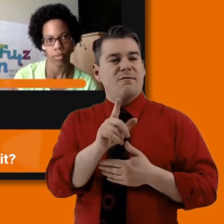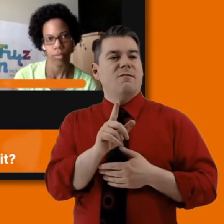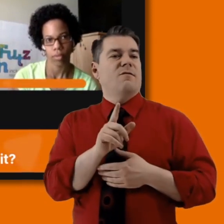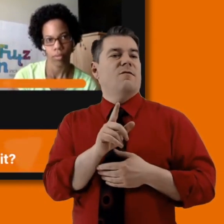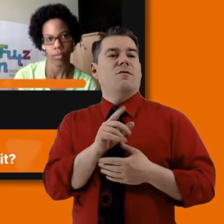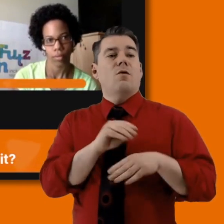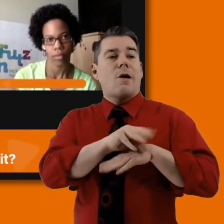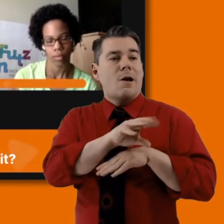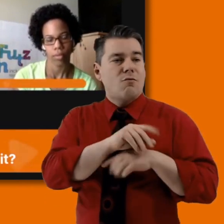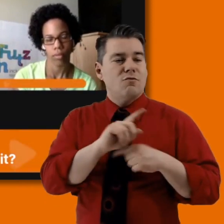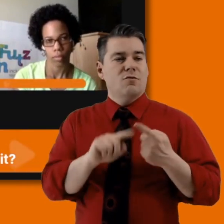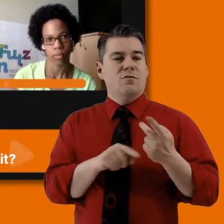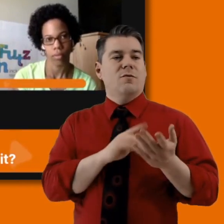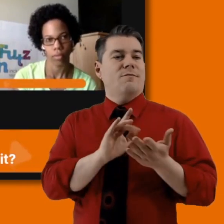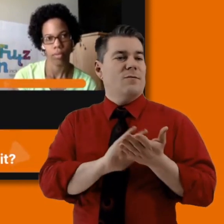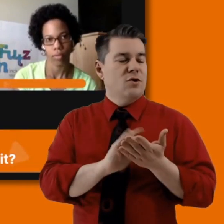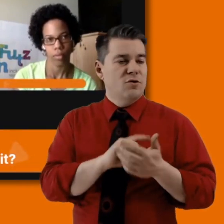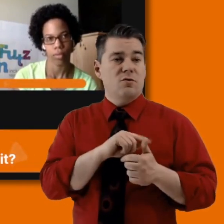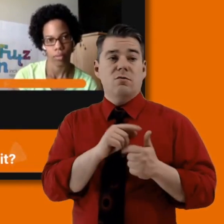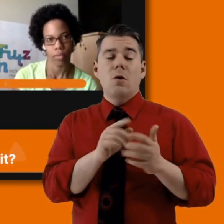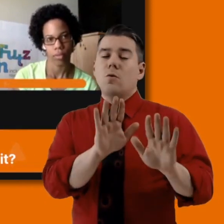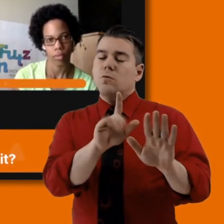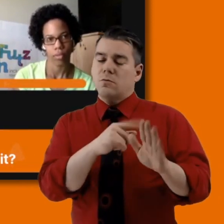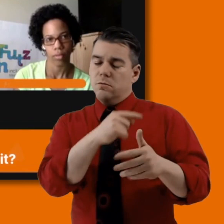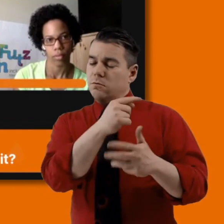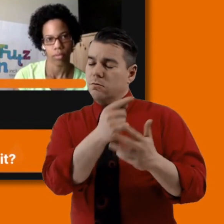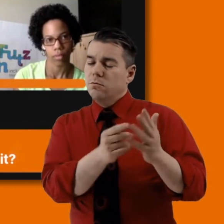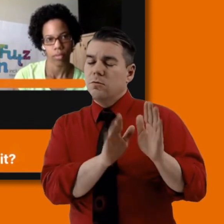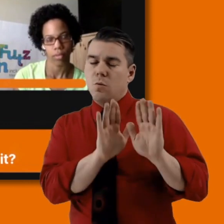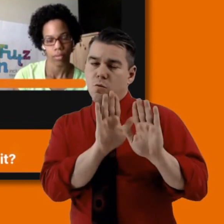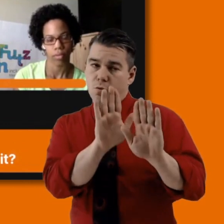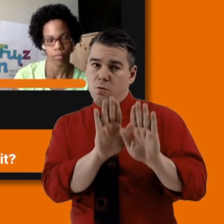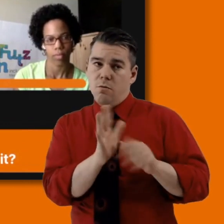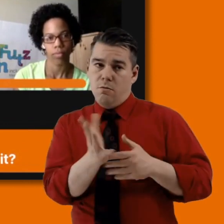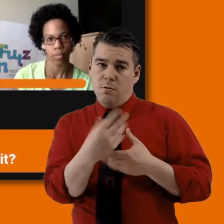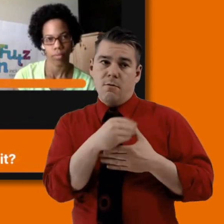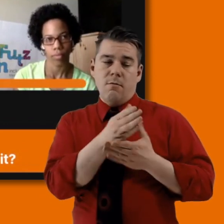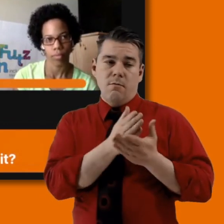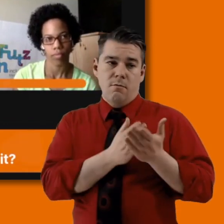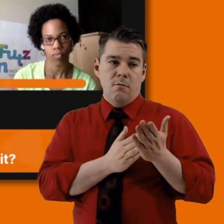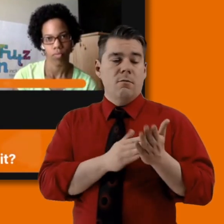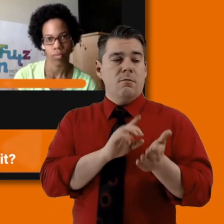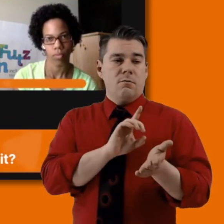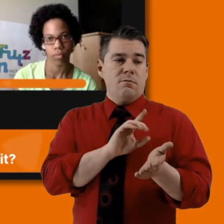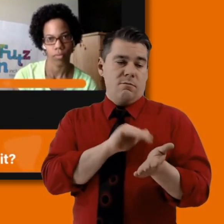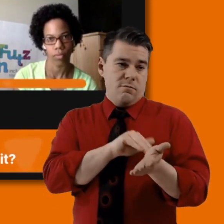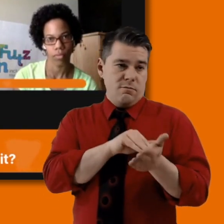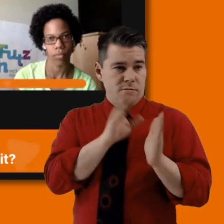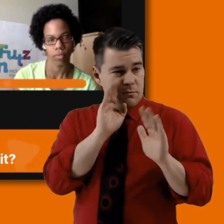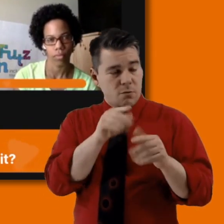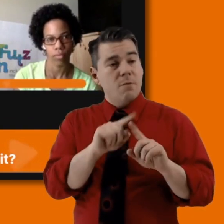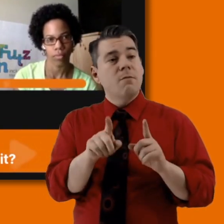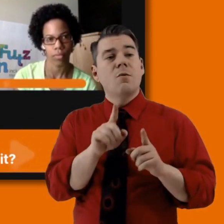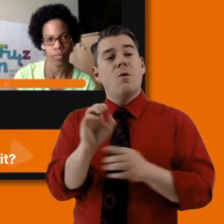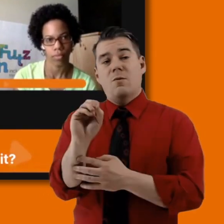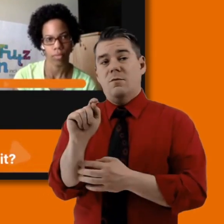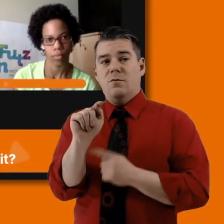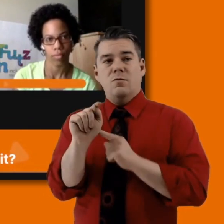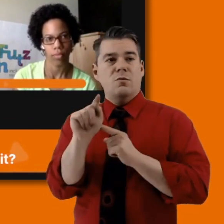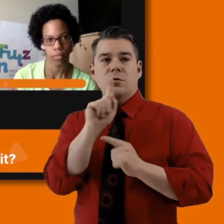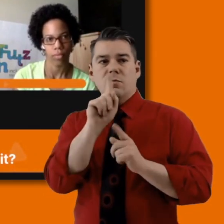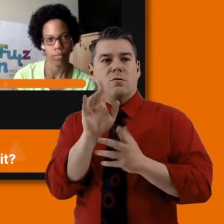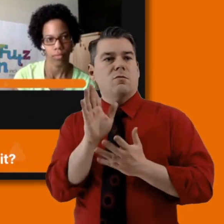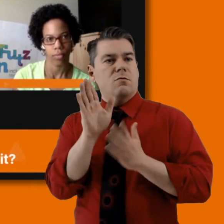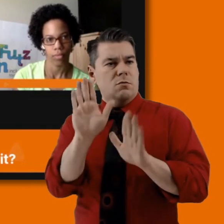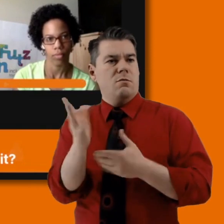or medication, and all those things are a wonderful part of the clinical picture, but OT also serves a really great piece of